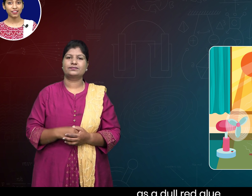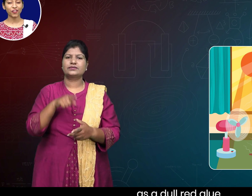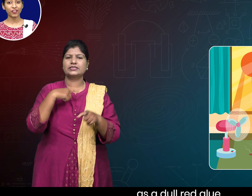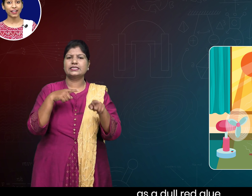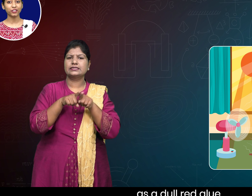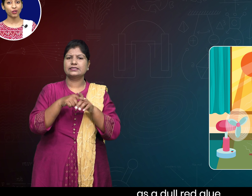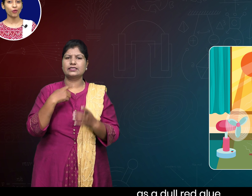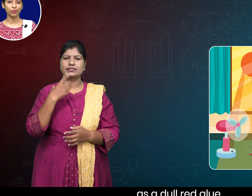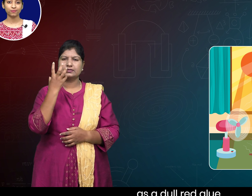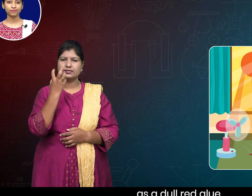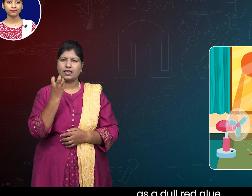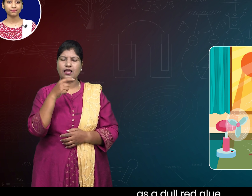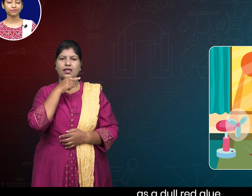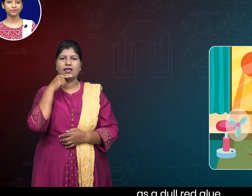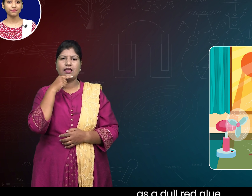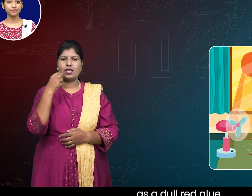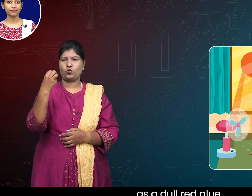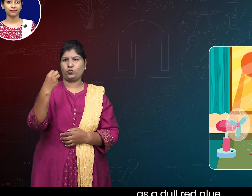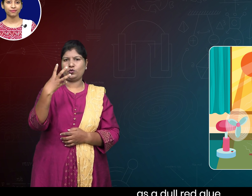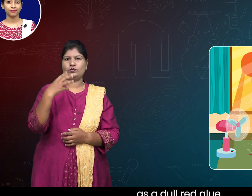dull red glow,